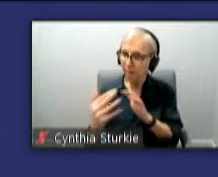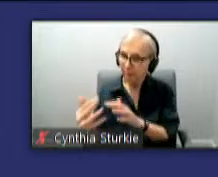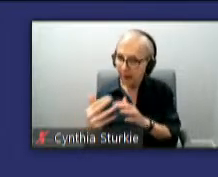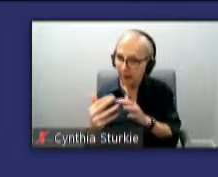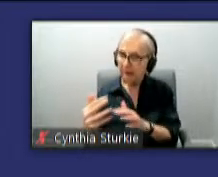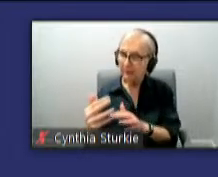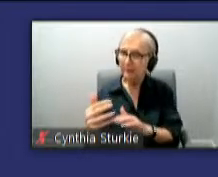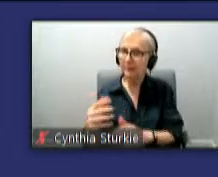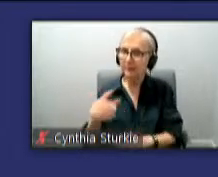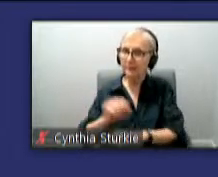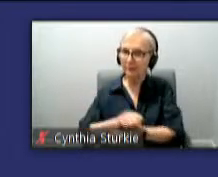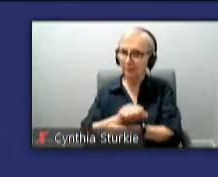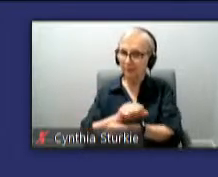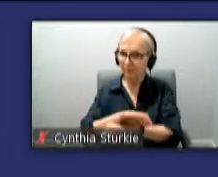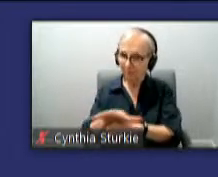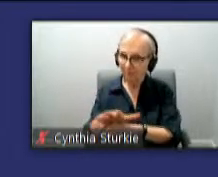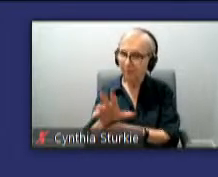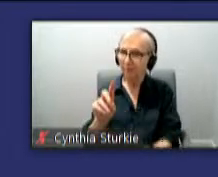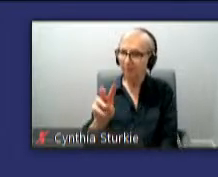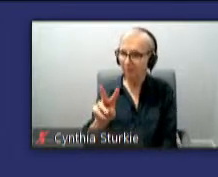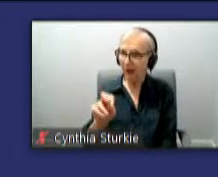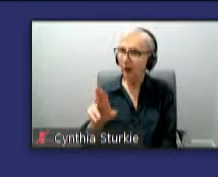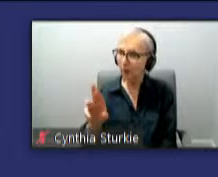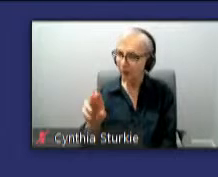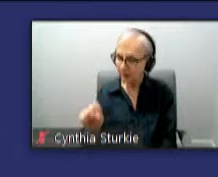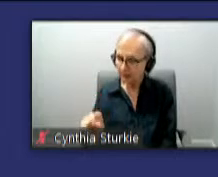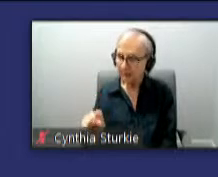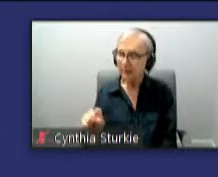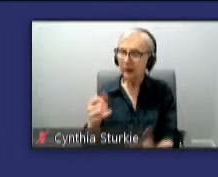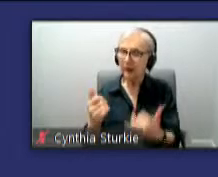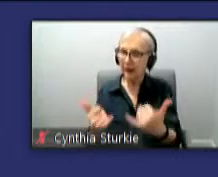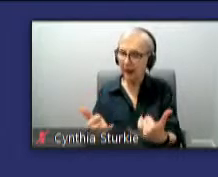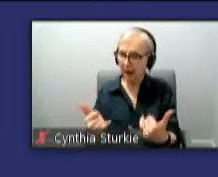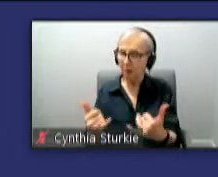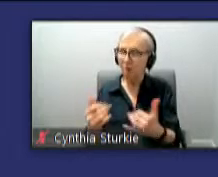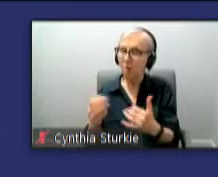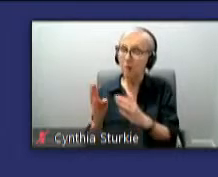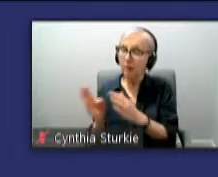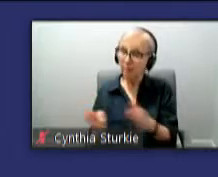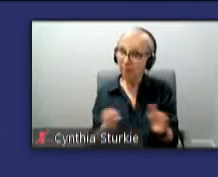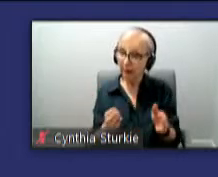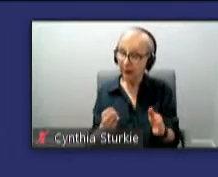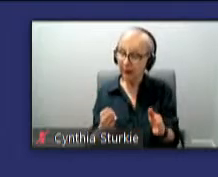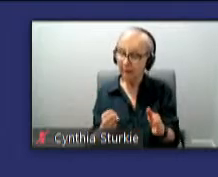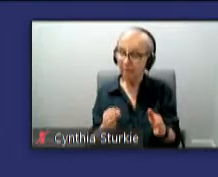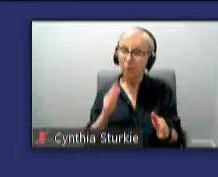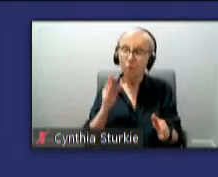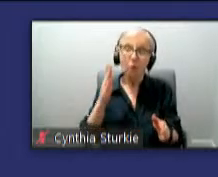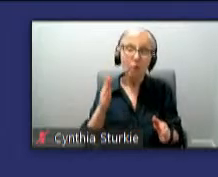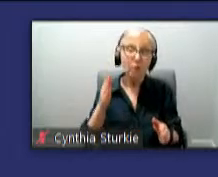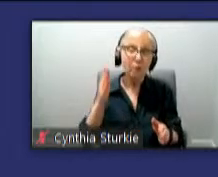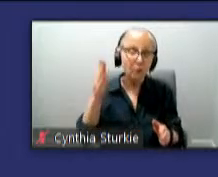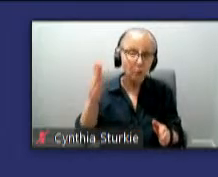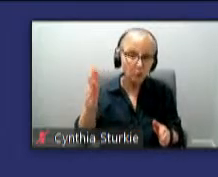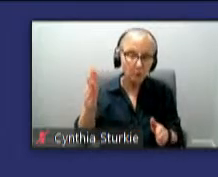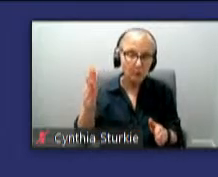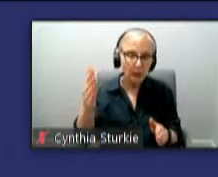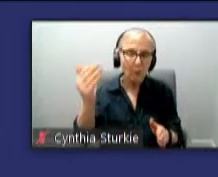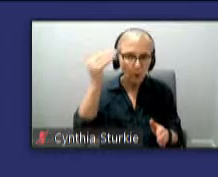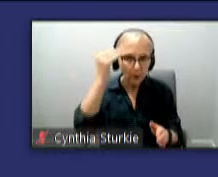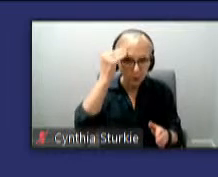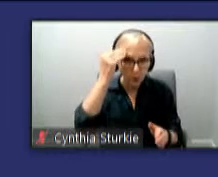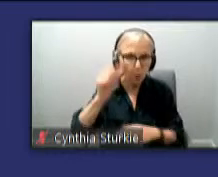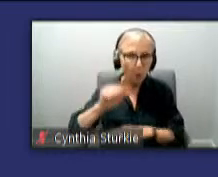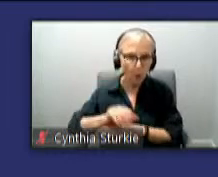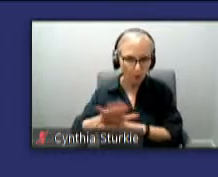unpredictable virus, and now we plan to prepare for a future in which COVID-19 remains a part of our lives.